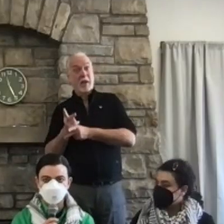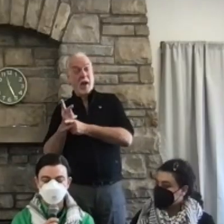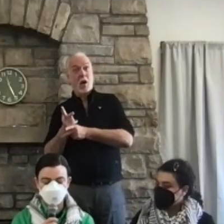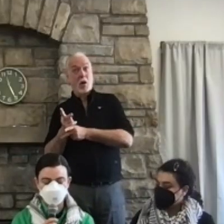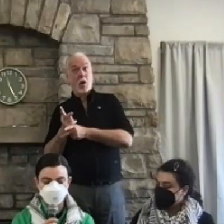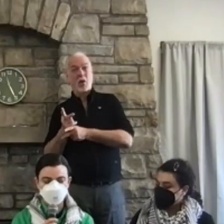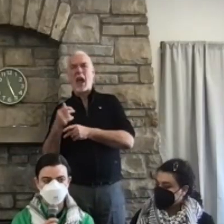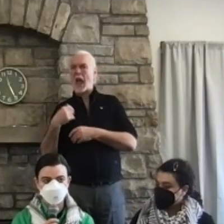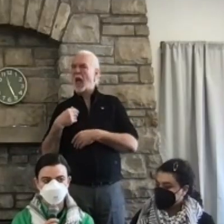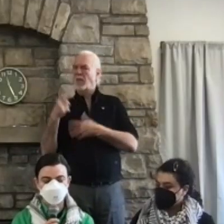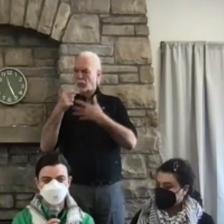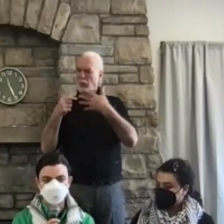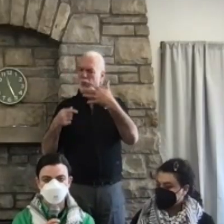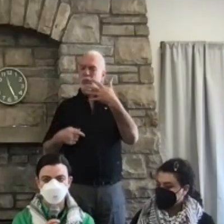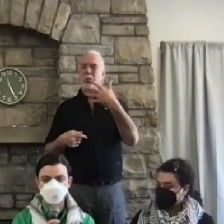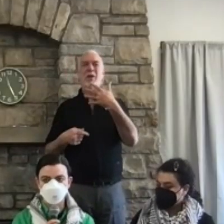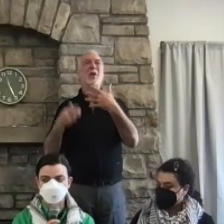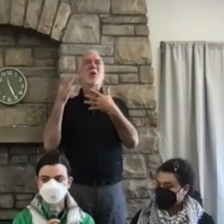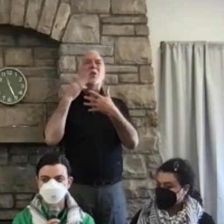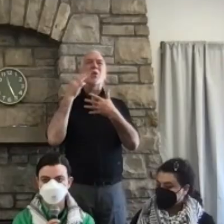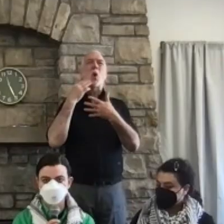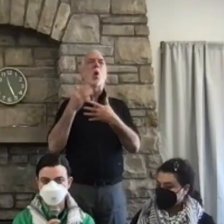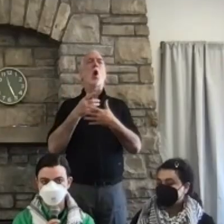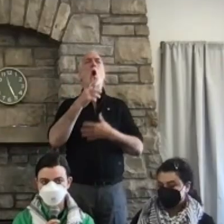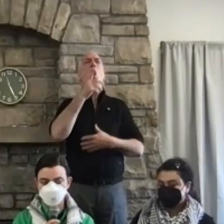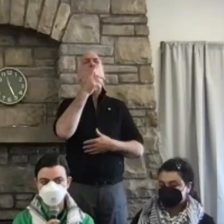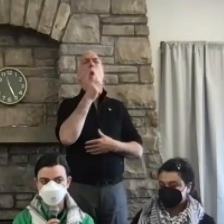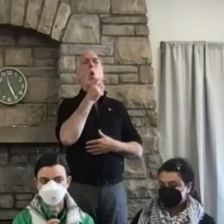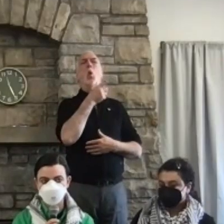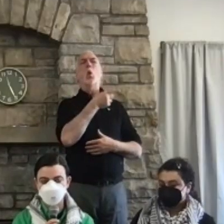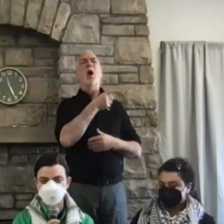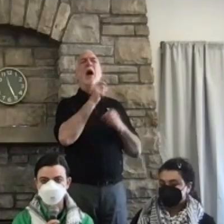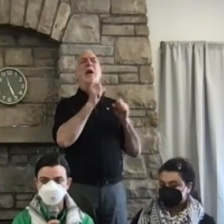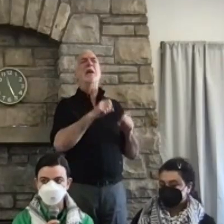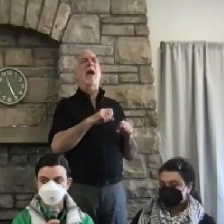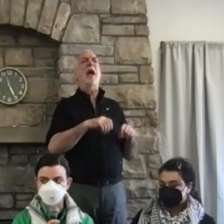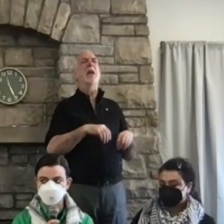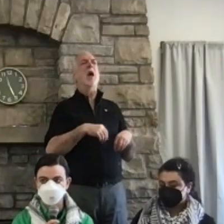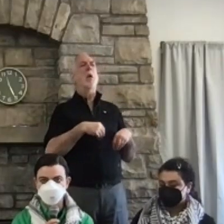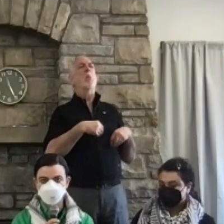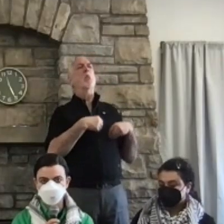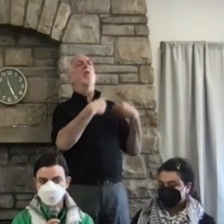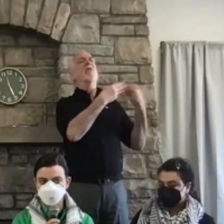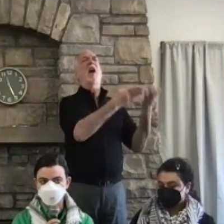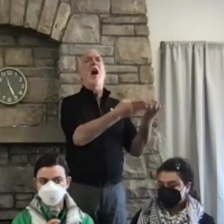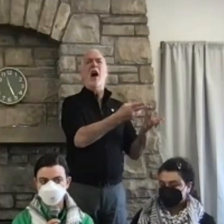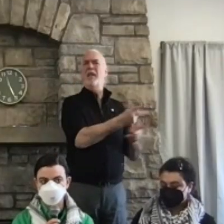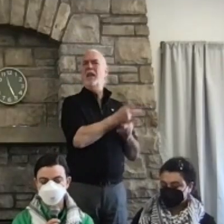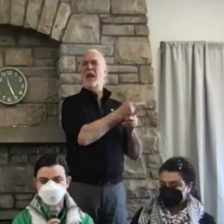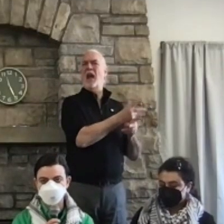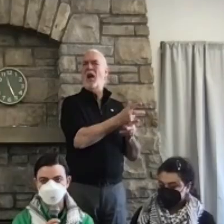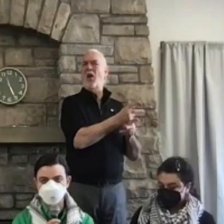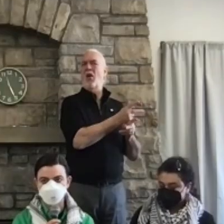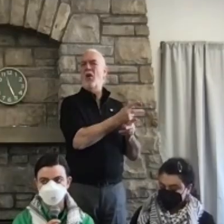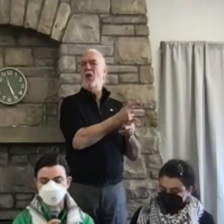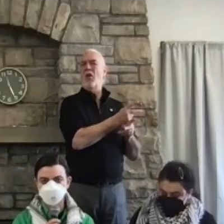including going back to this issue of dehumanization, who is considered to be capable of health. When we think about those definitions, they're not neutral. They are